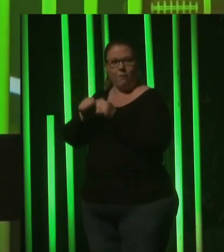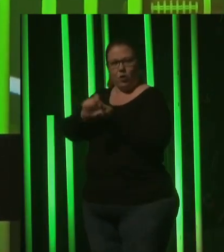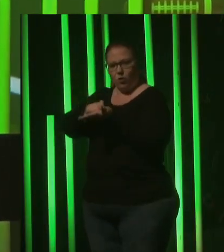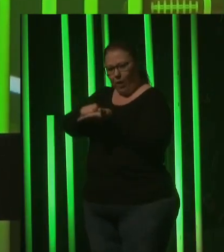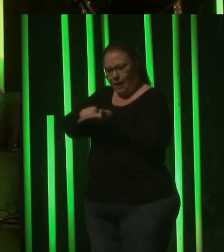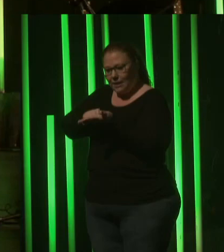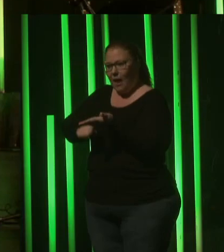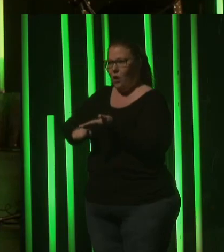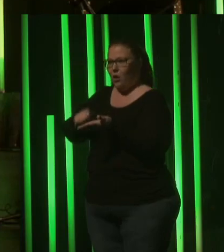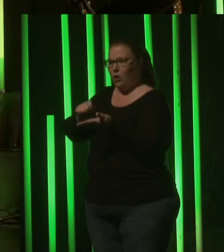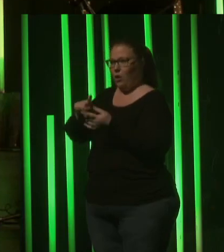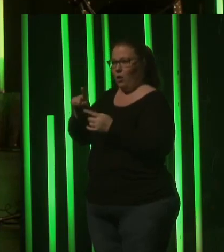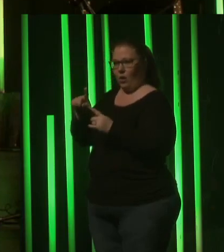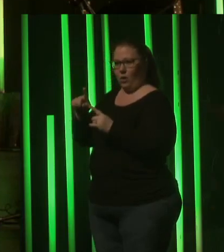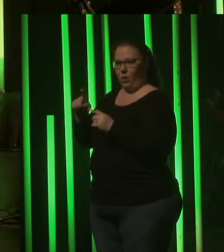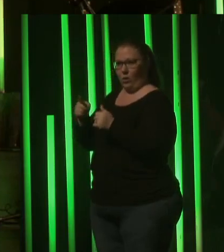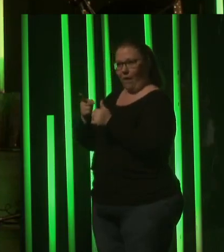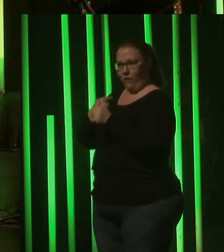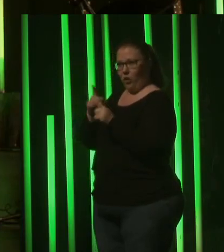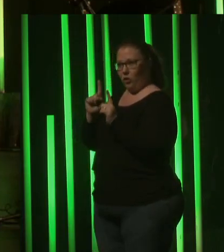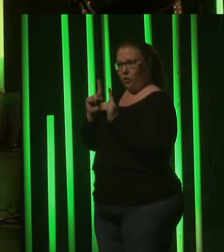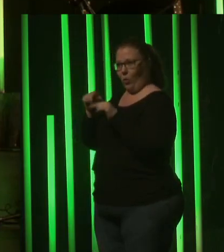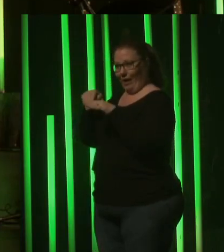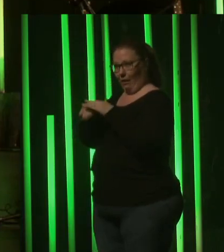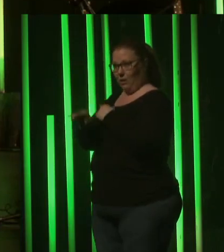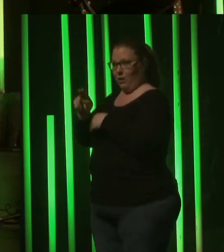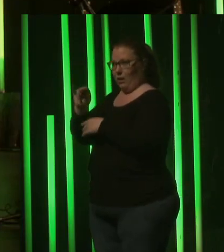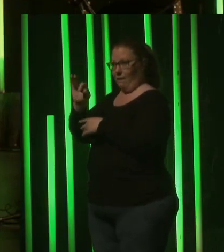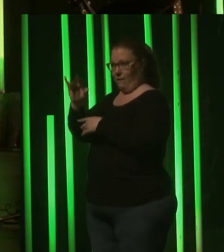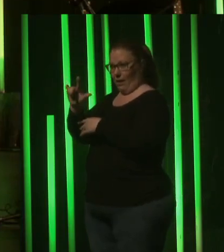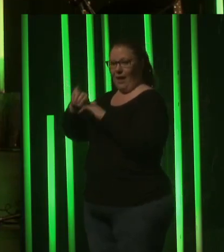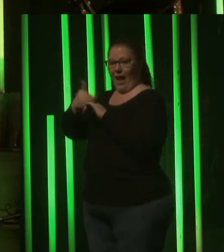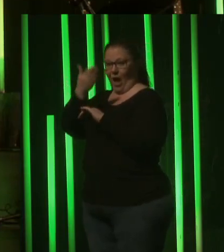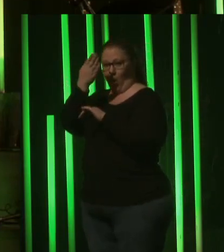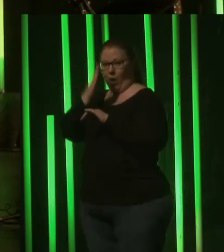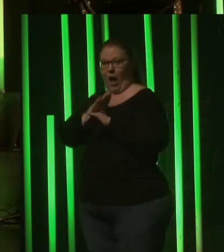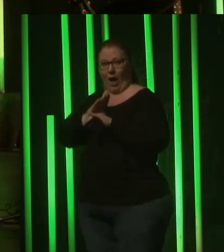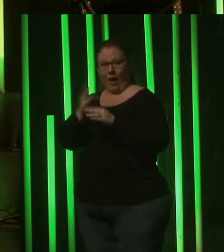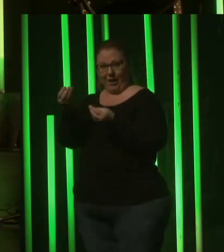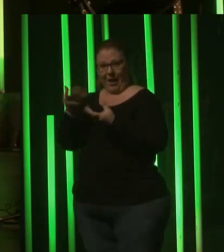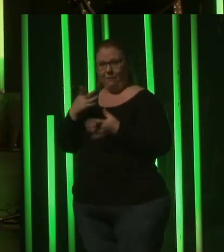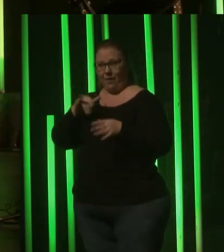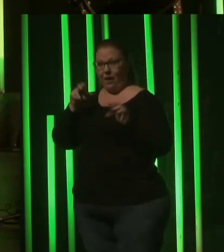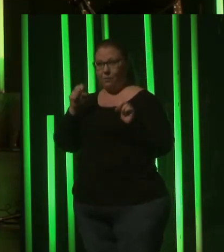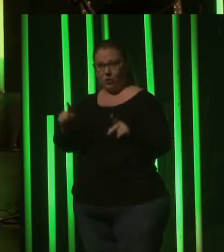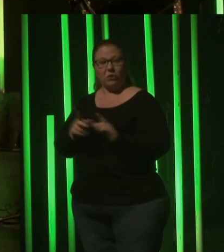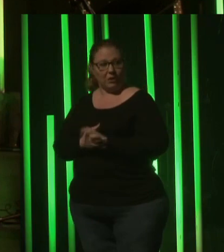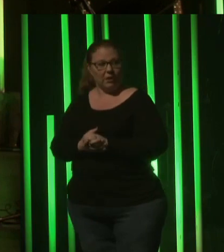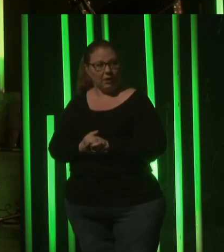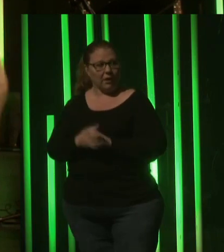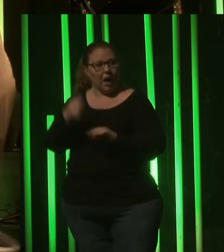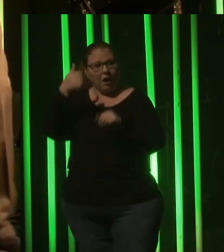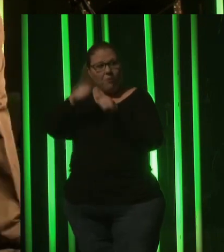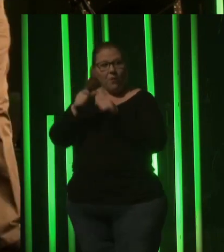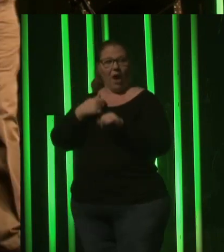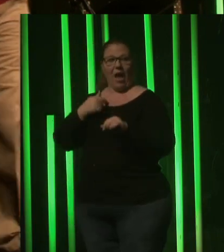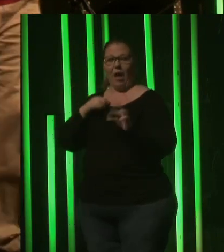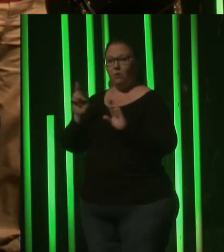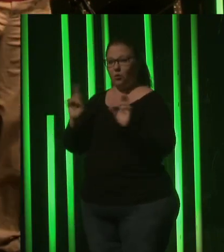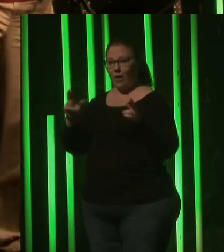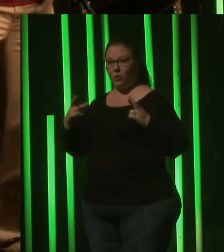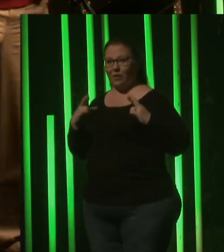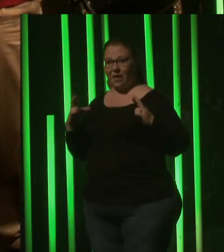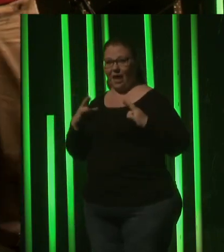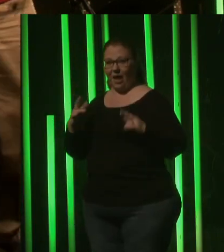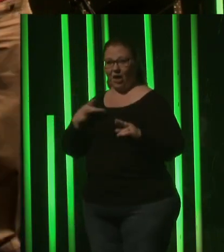down when I first went into the NFL and how God opened the door. I remember when I got ready to retire and